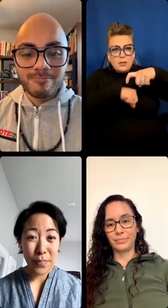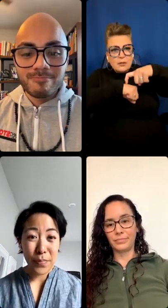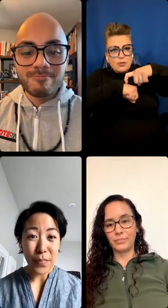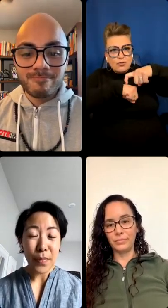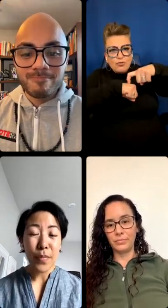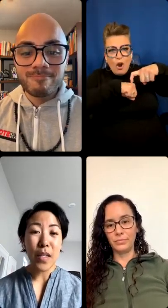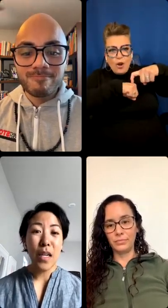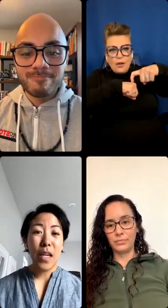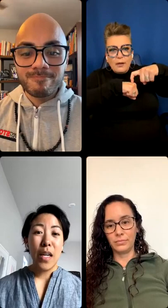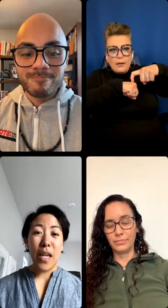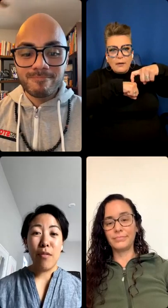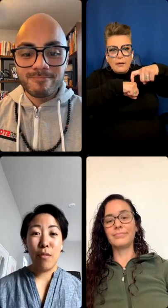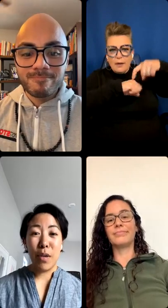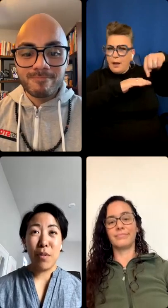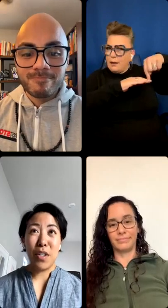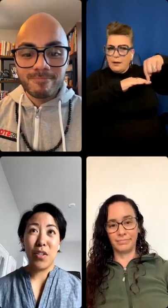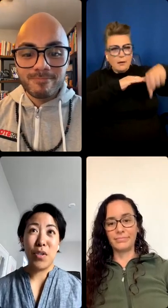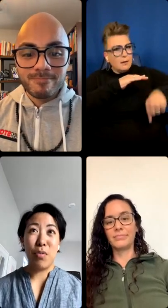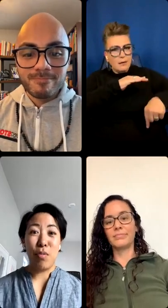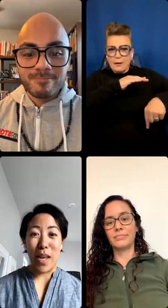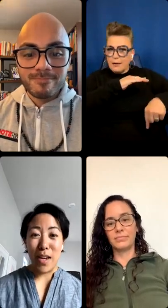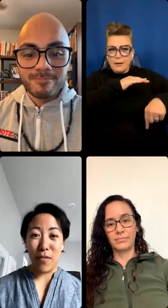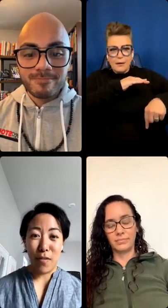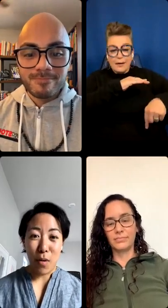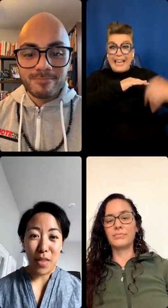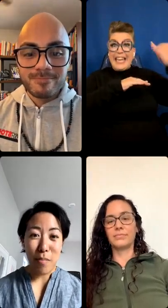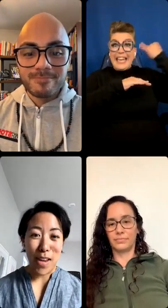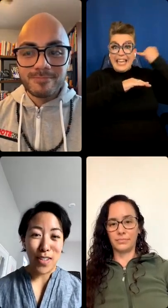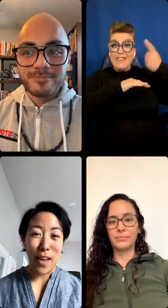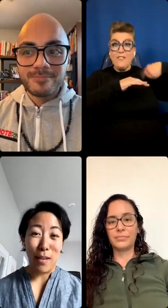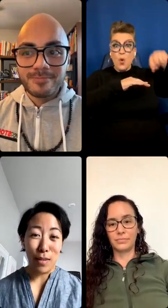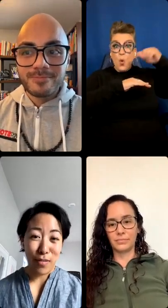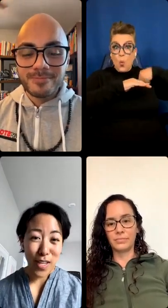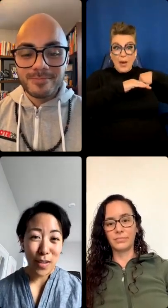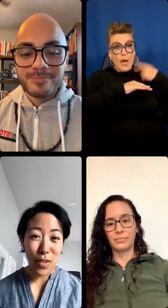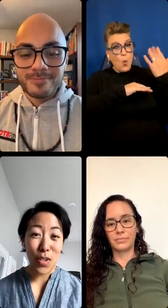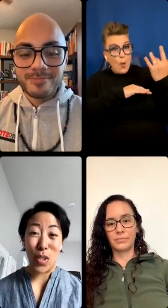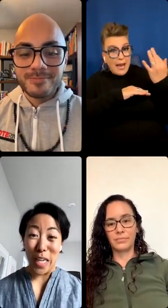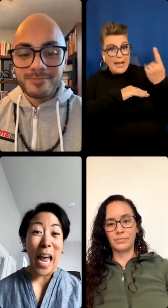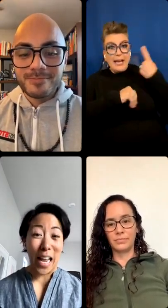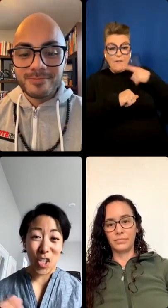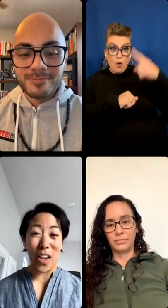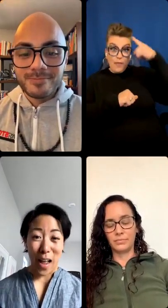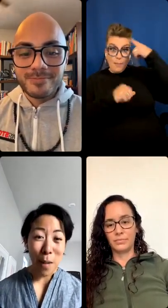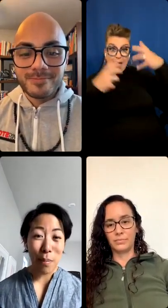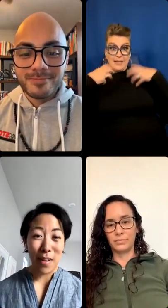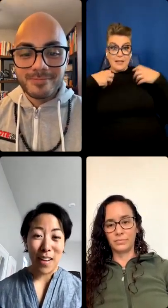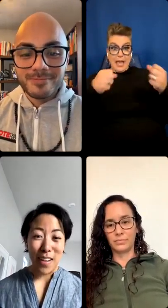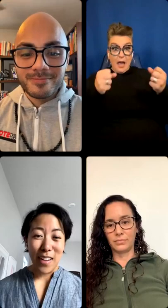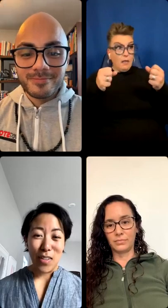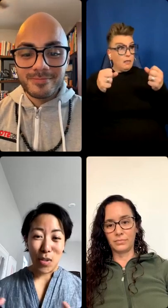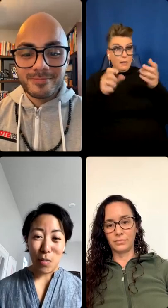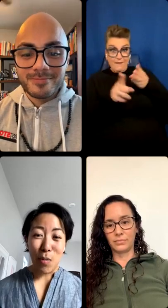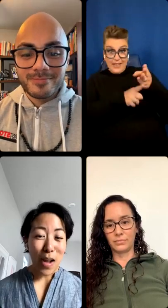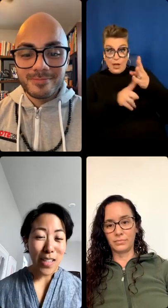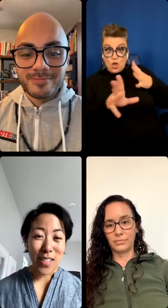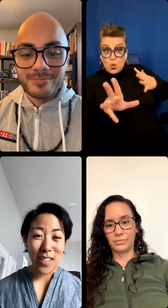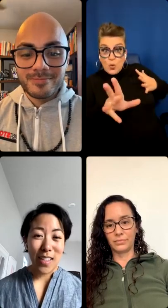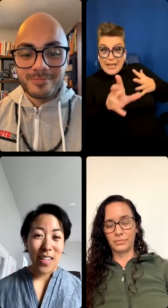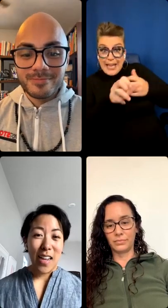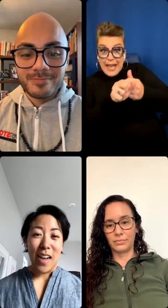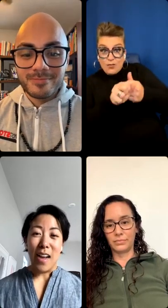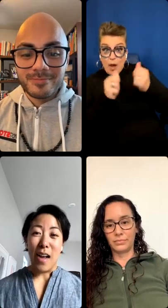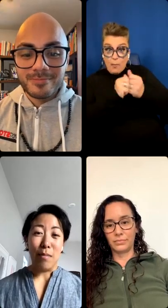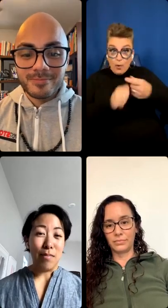surface. If we were to wait for the mental health field to catch up to